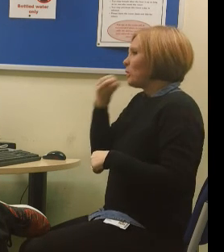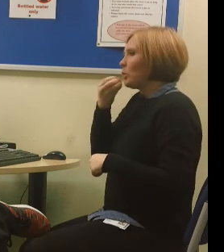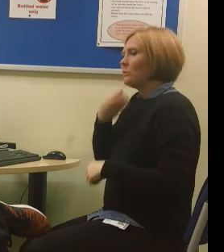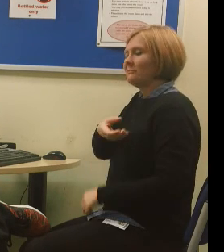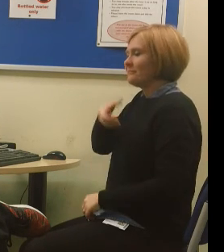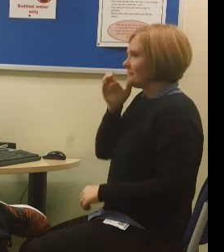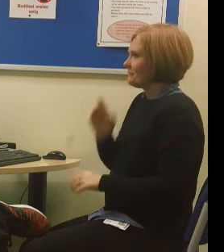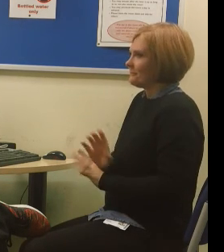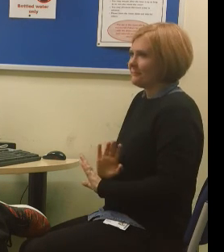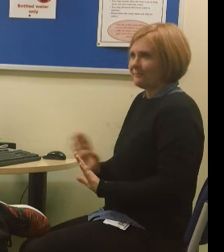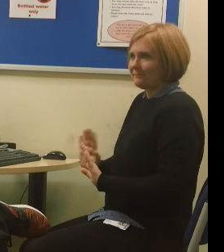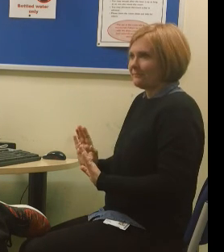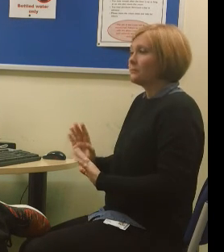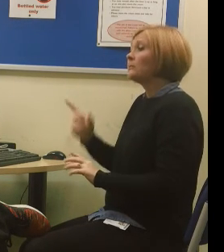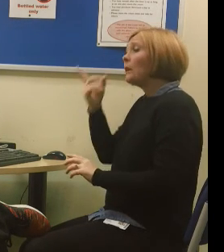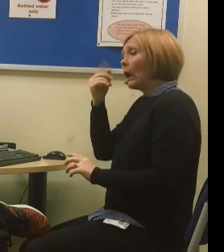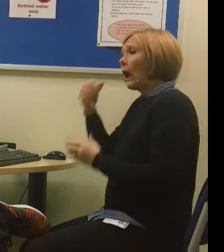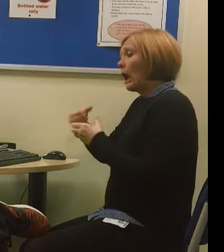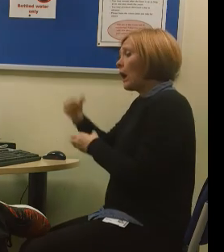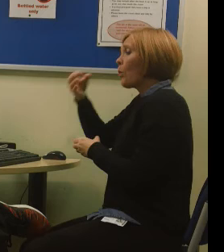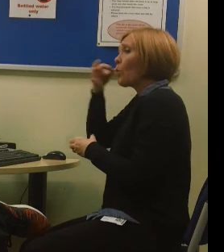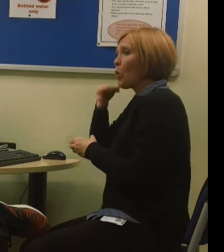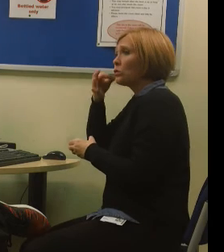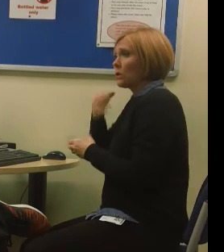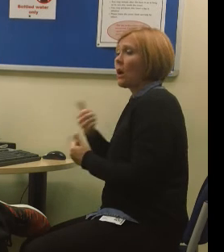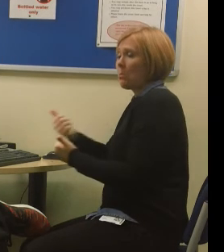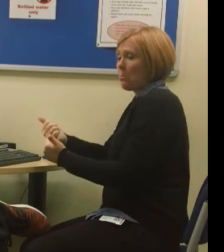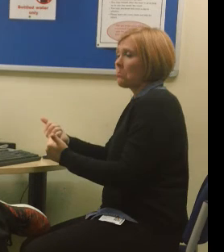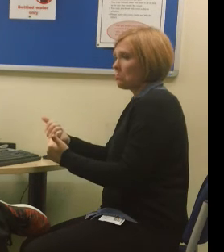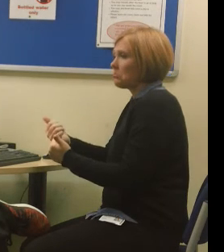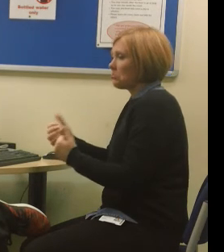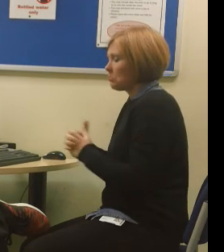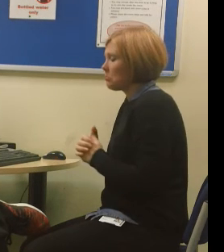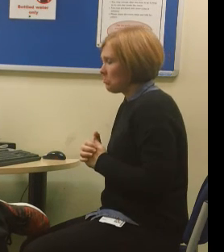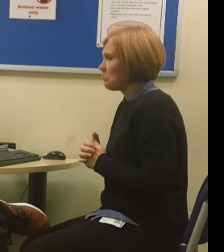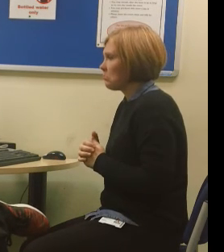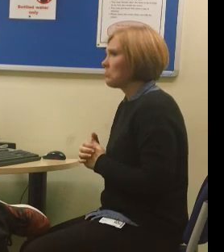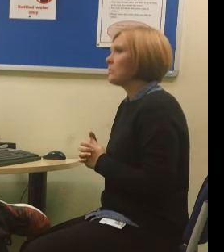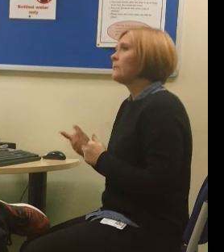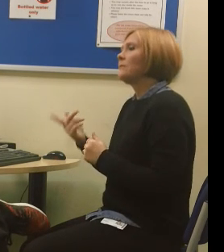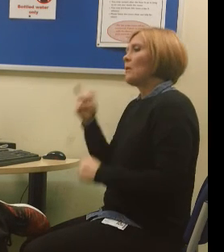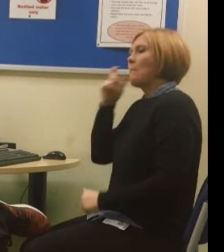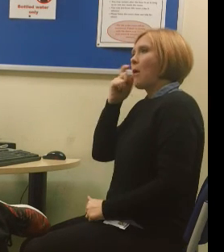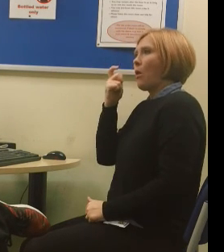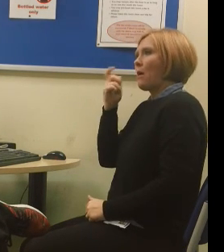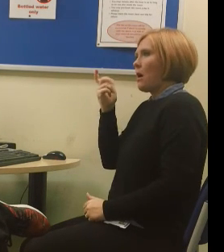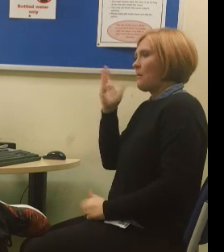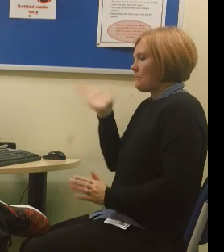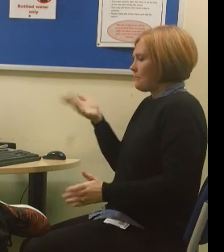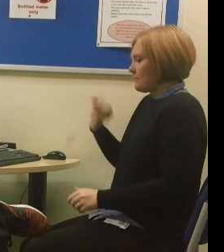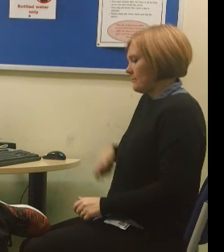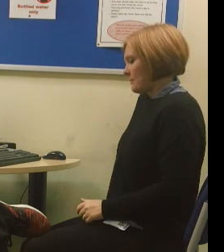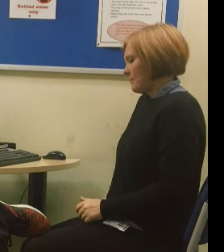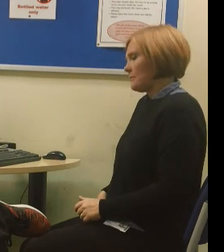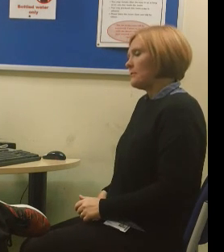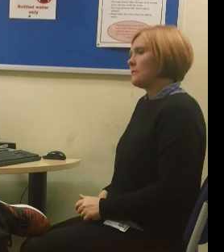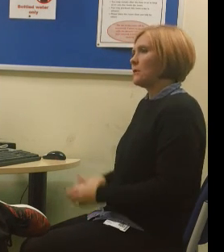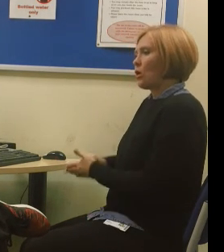though bottled water's fine. We also ask you to either switch your mobile off when you come in here or set it to silent so it doesn't ring and disturb